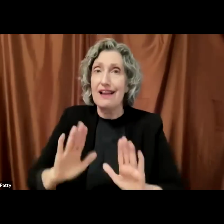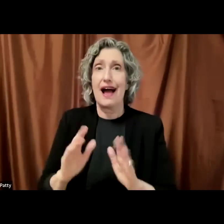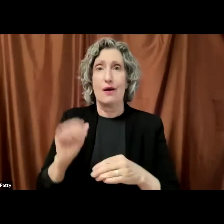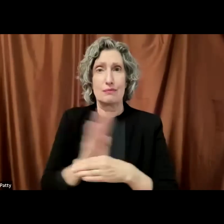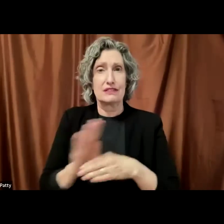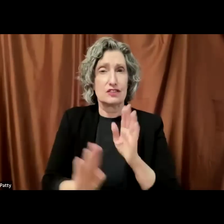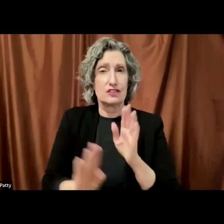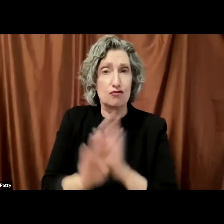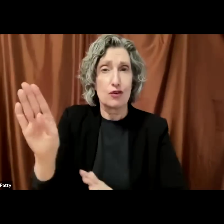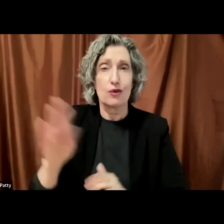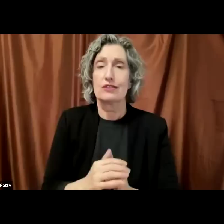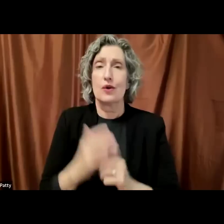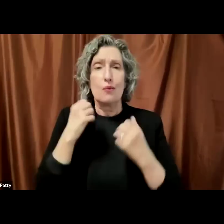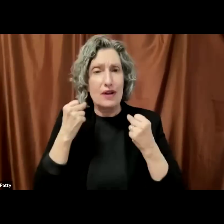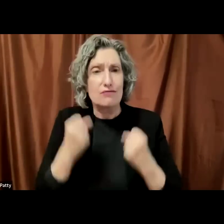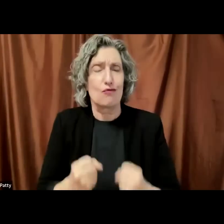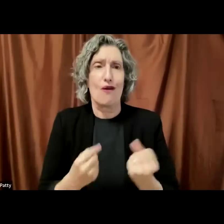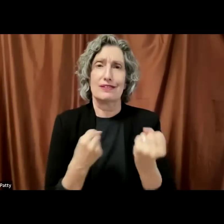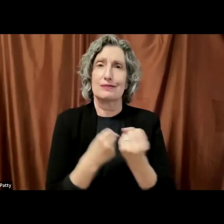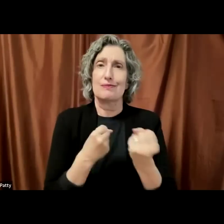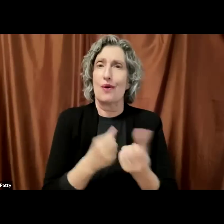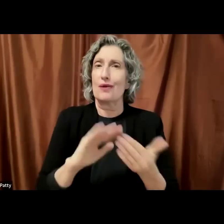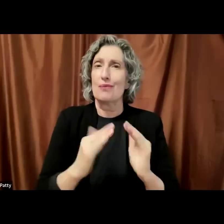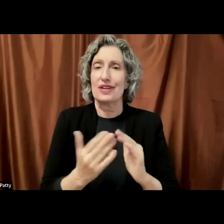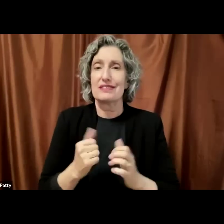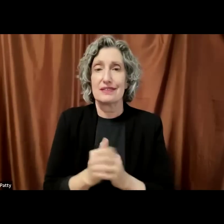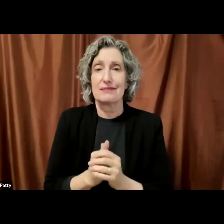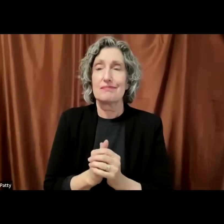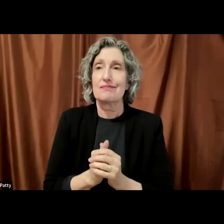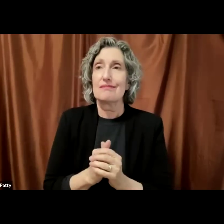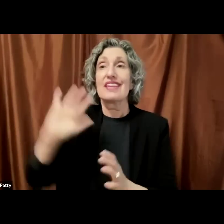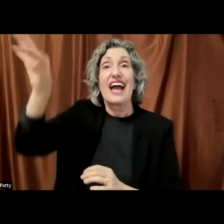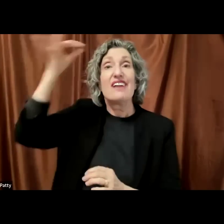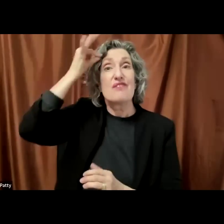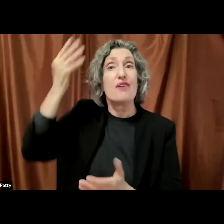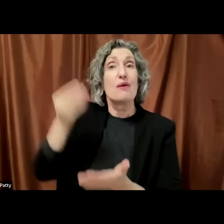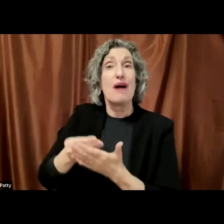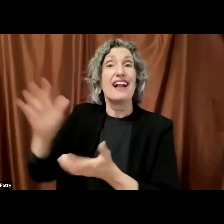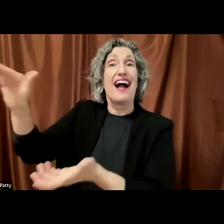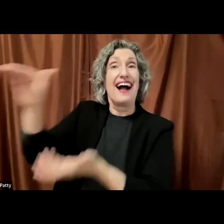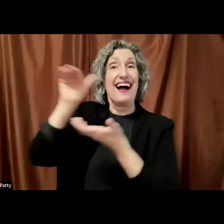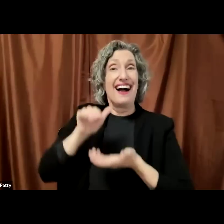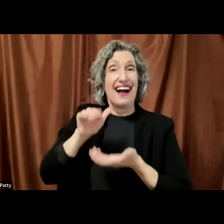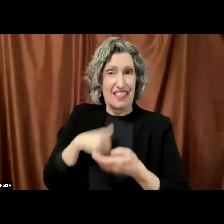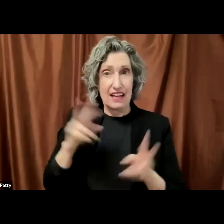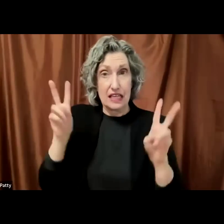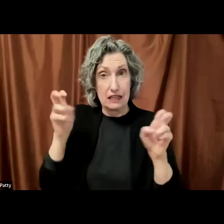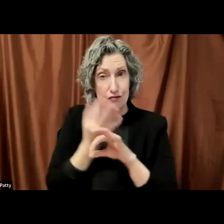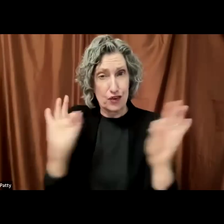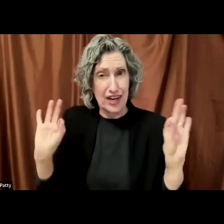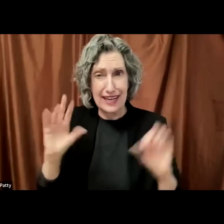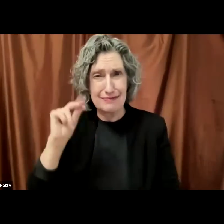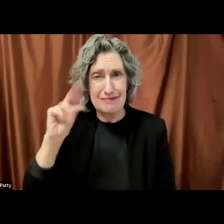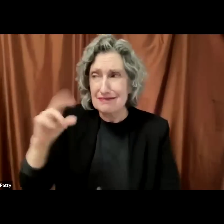flourish. And federal grants to nonprofits are not a handout. The government contracts with